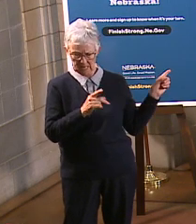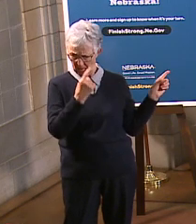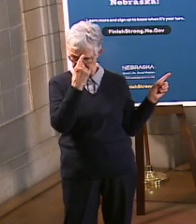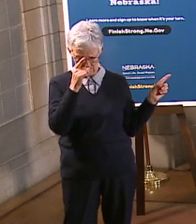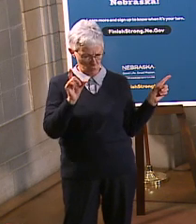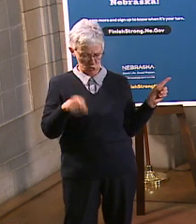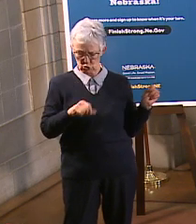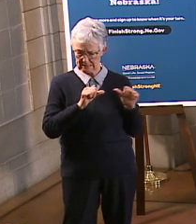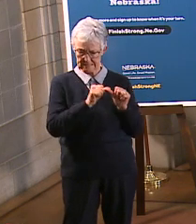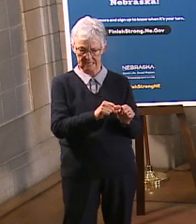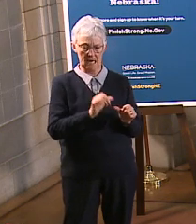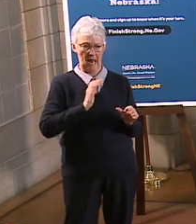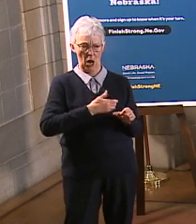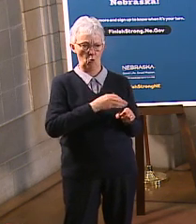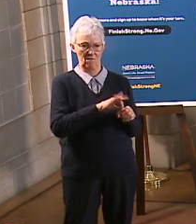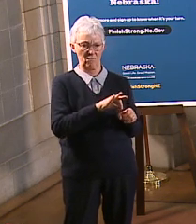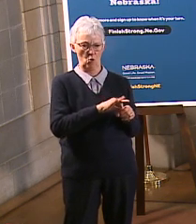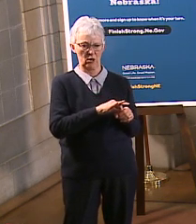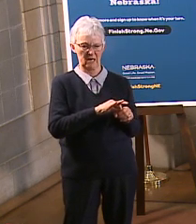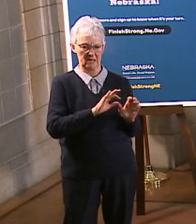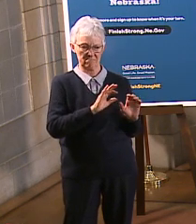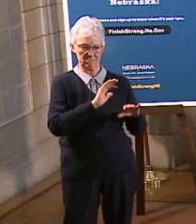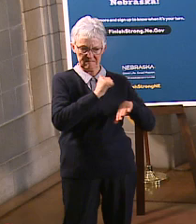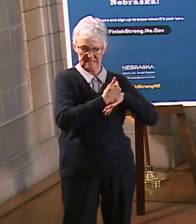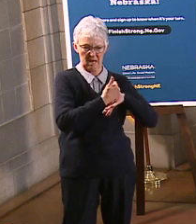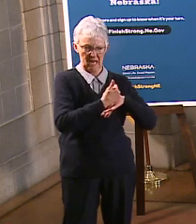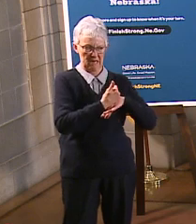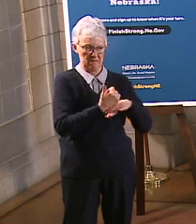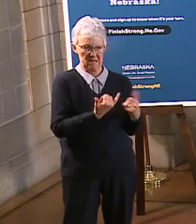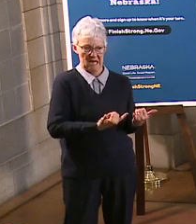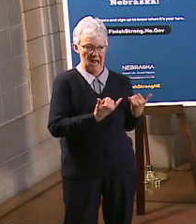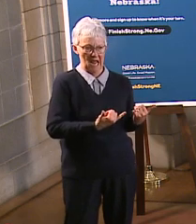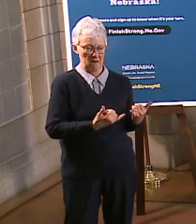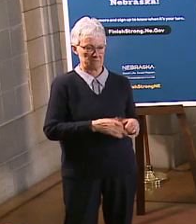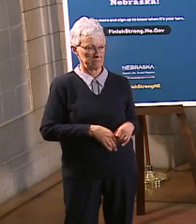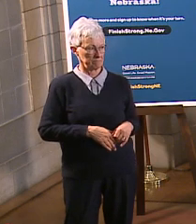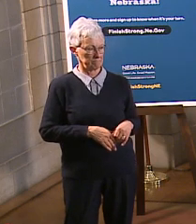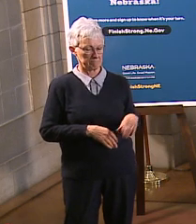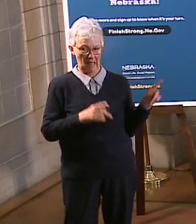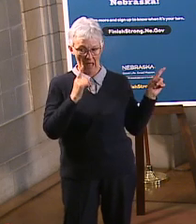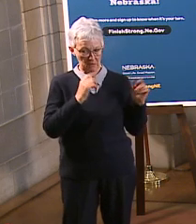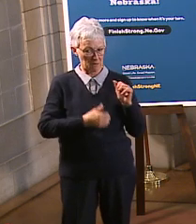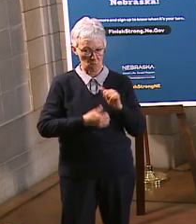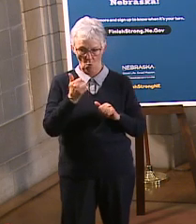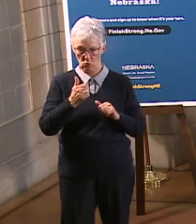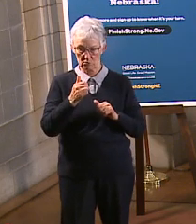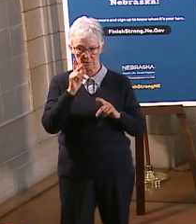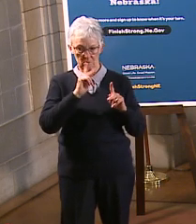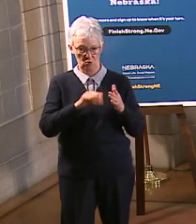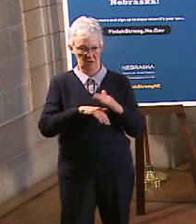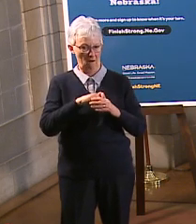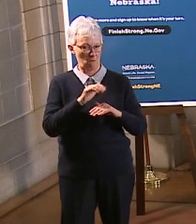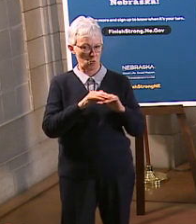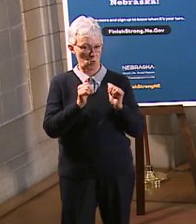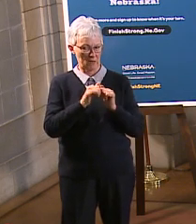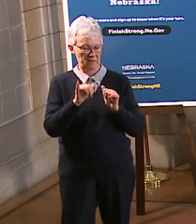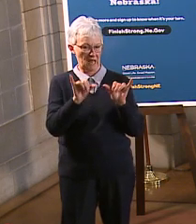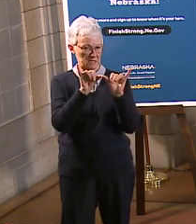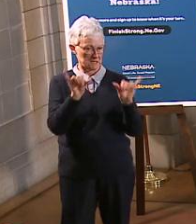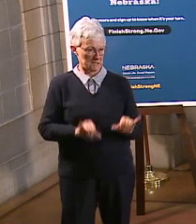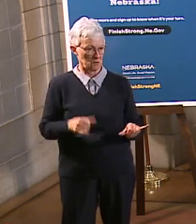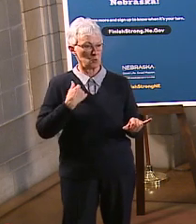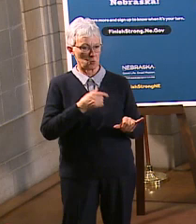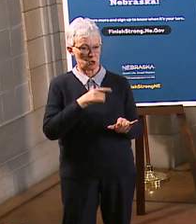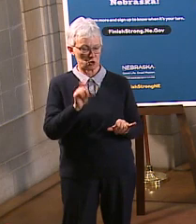is that? I think that is the system that most people are comfortable with. It's the system we've got, and that's the system we should stick with.